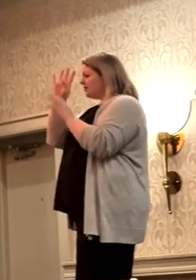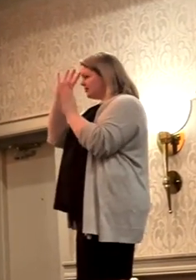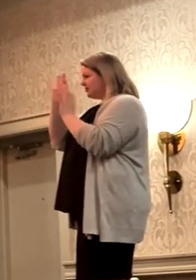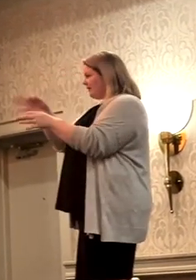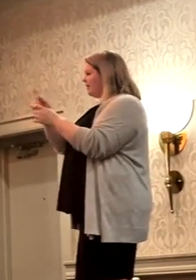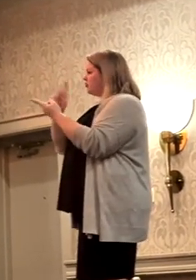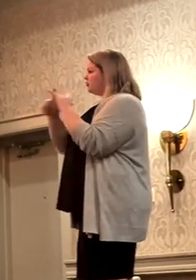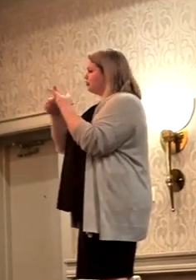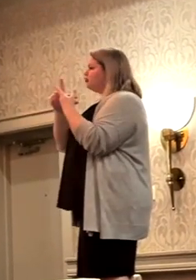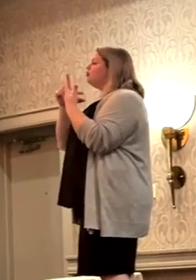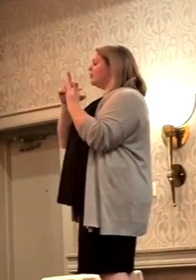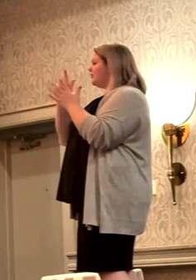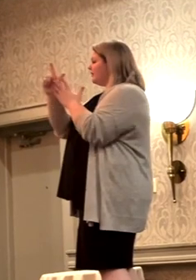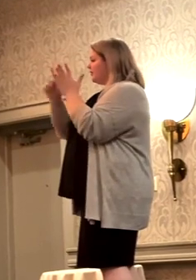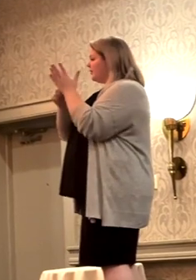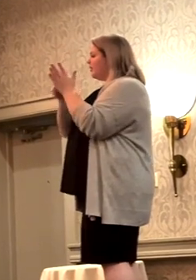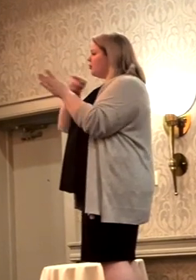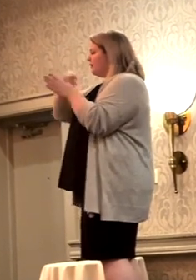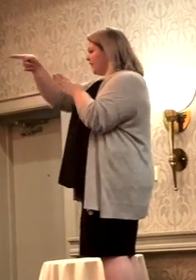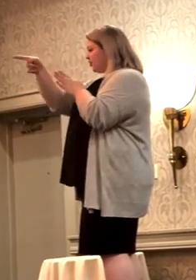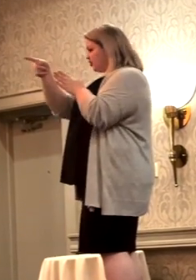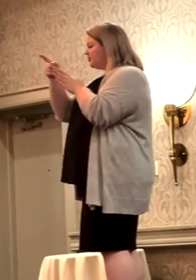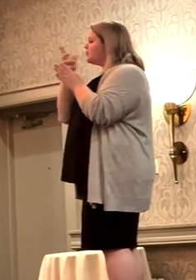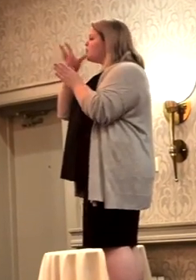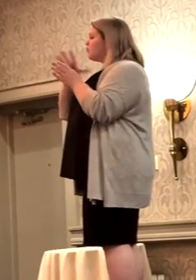Robes, November